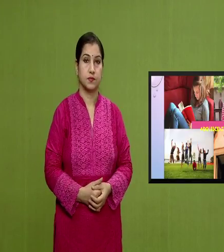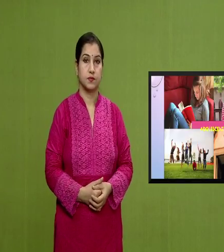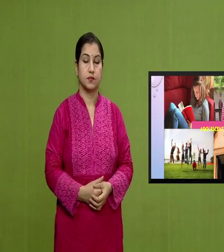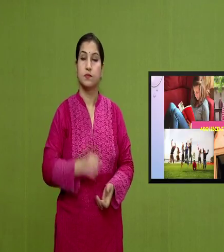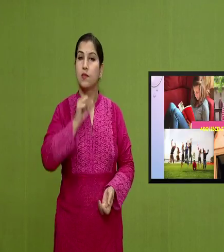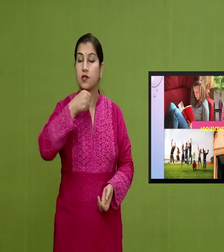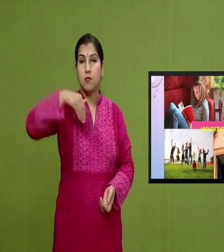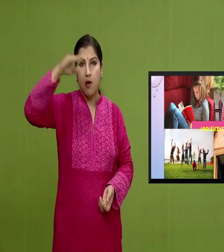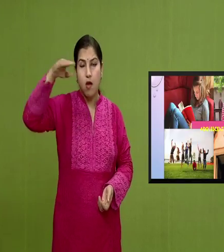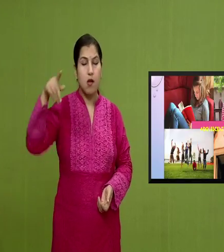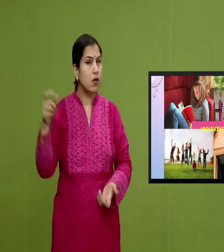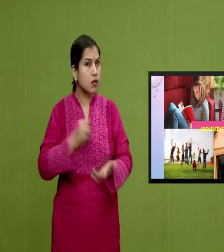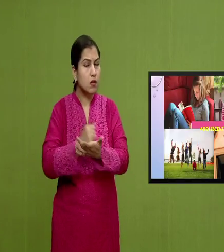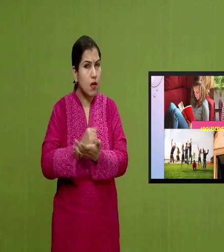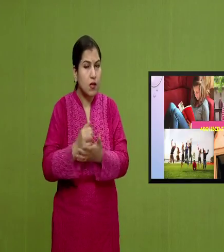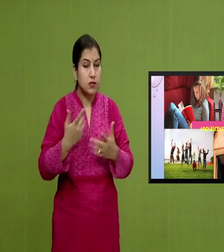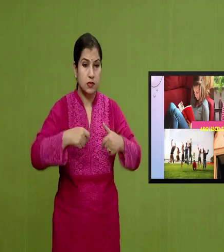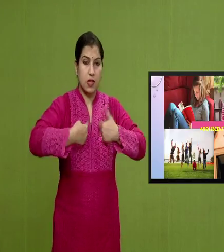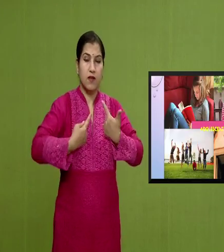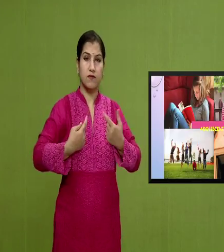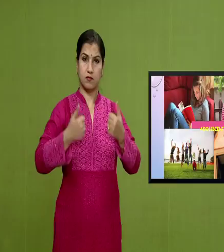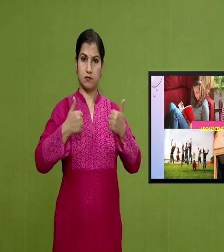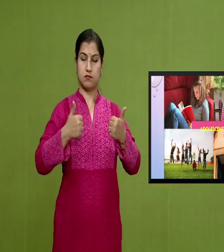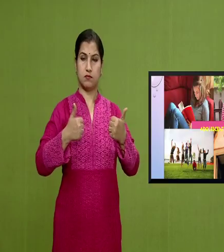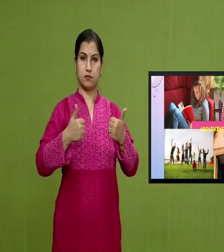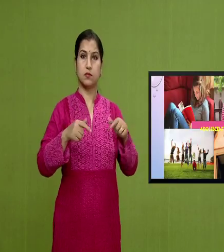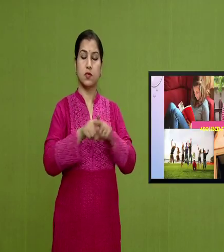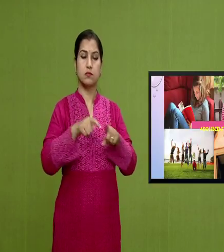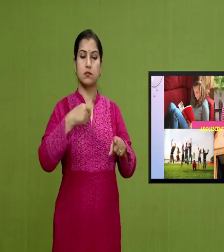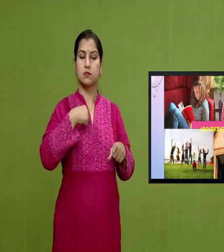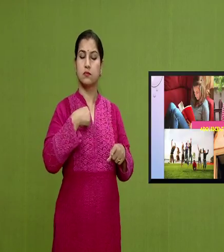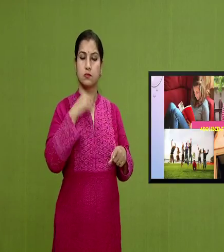Adolescents strive for independence and identity.